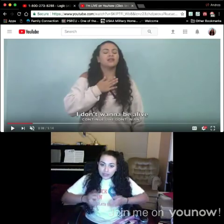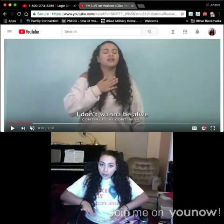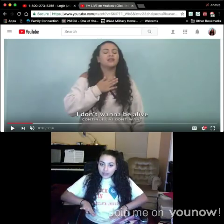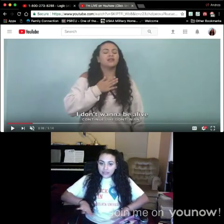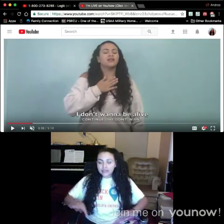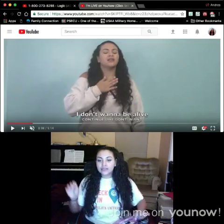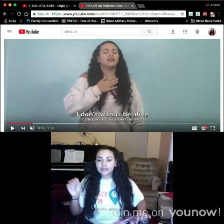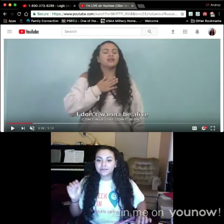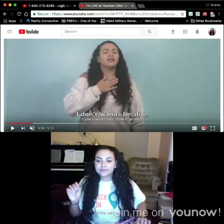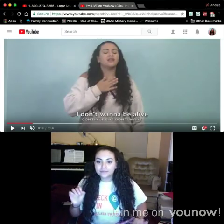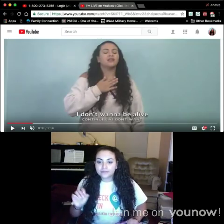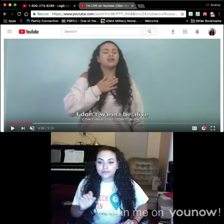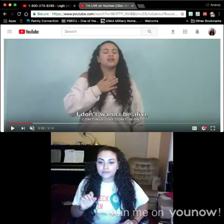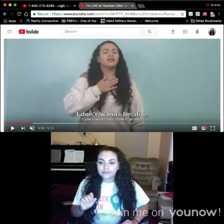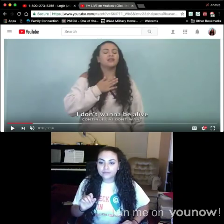Don't want.